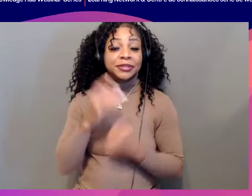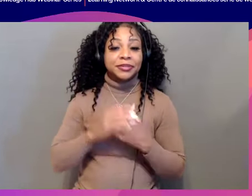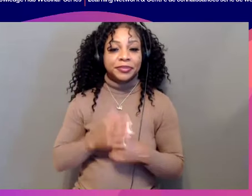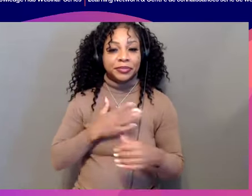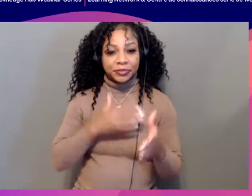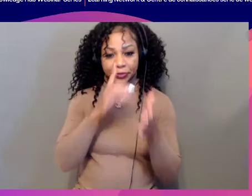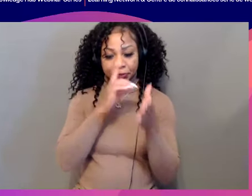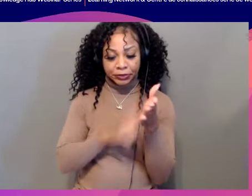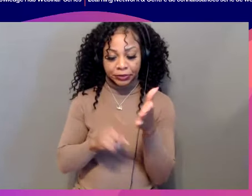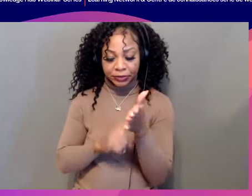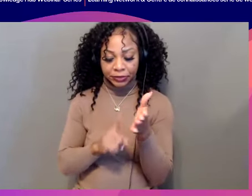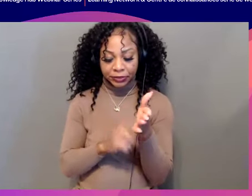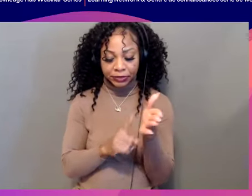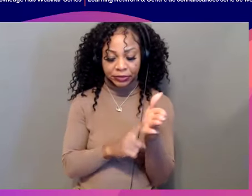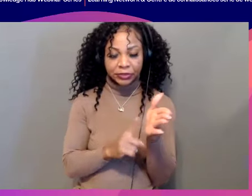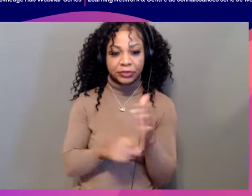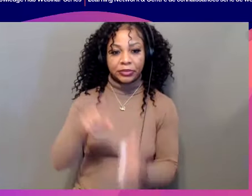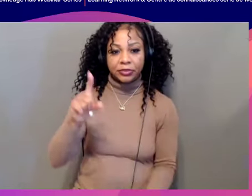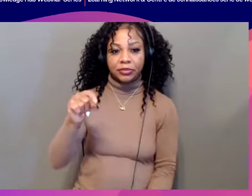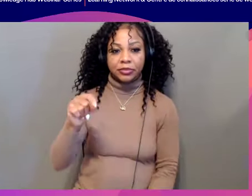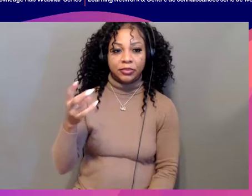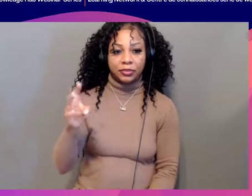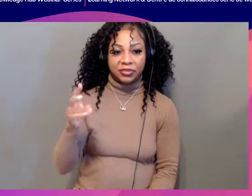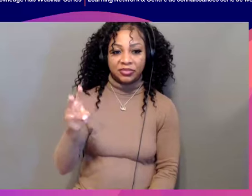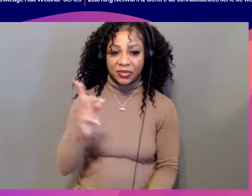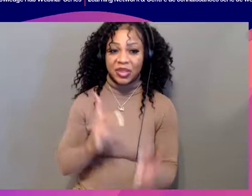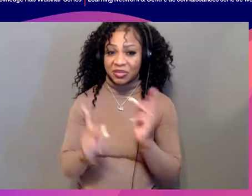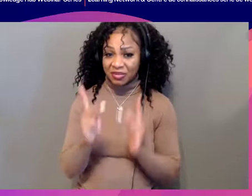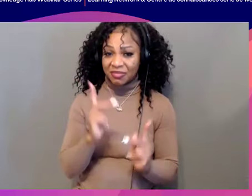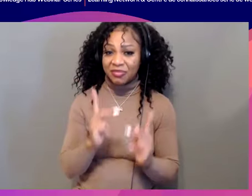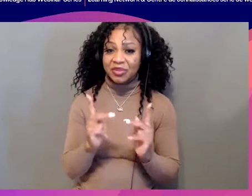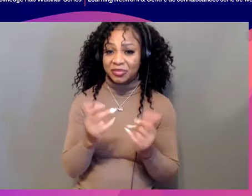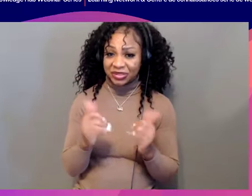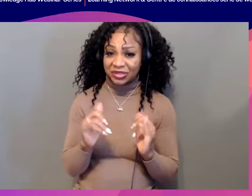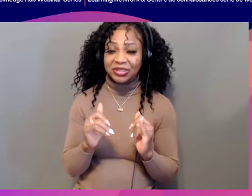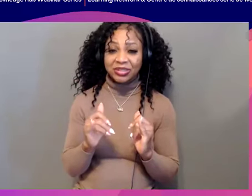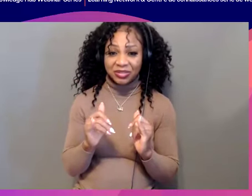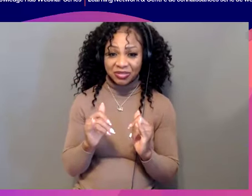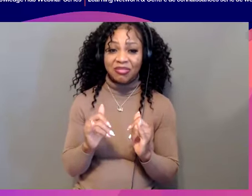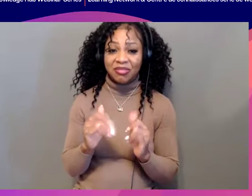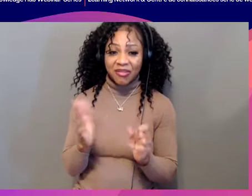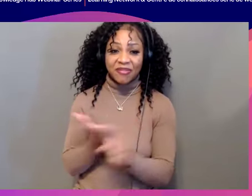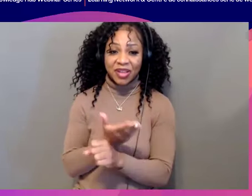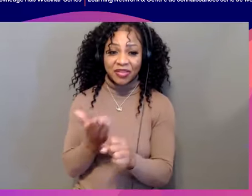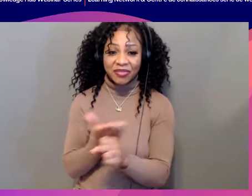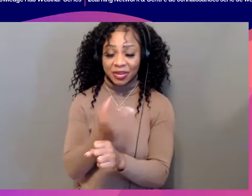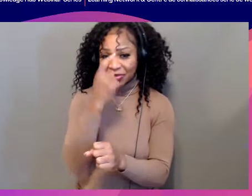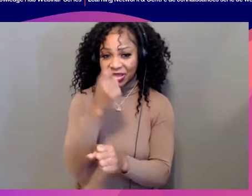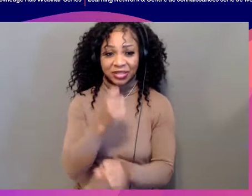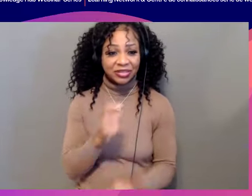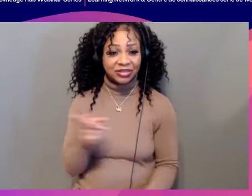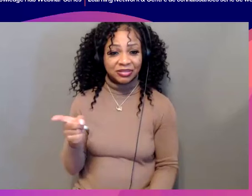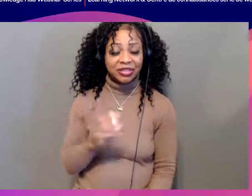research as in 2017, people were still experiencing getting fired from their jobs for being queer or